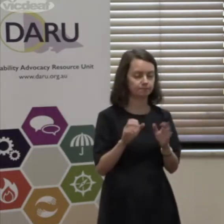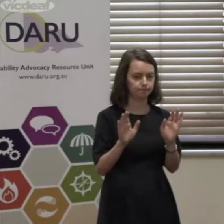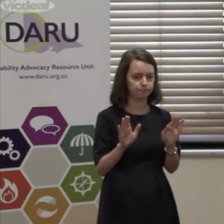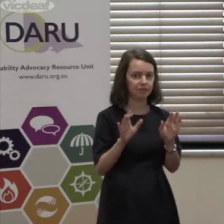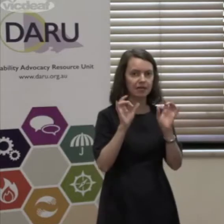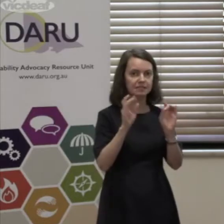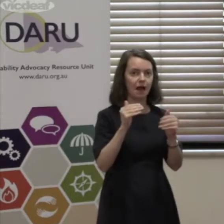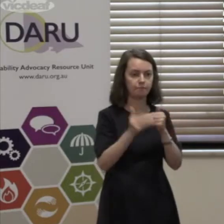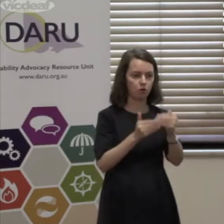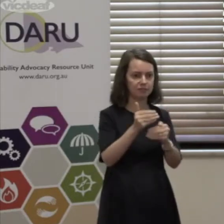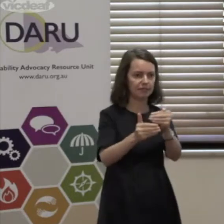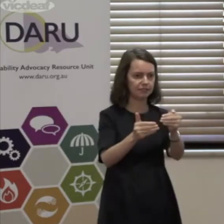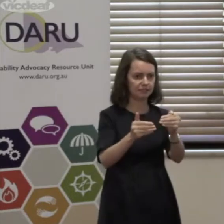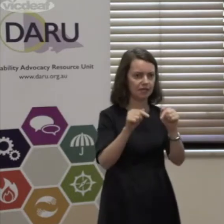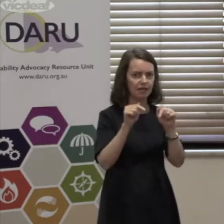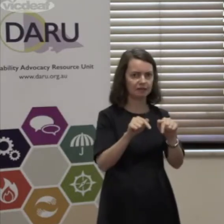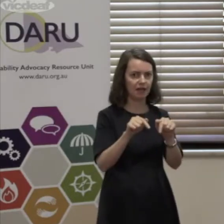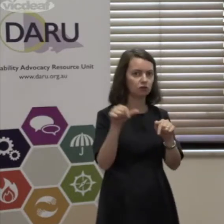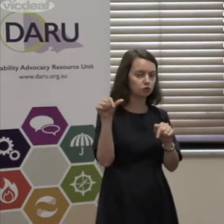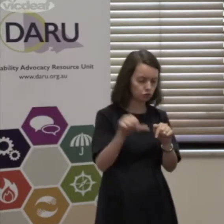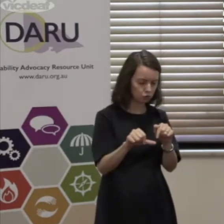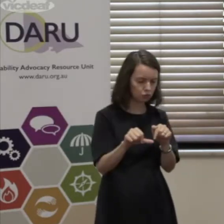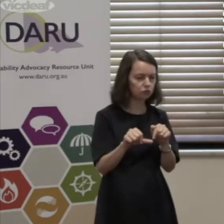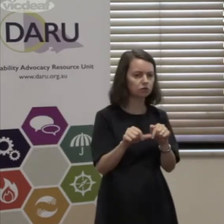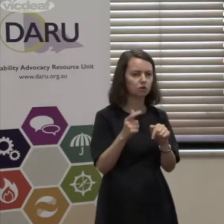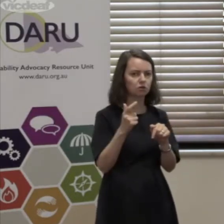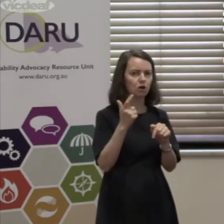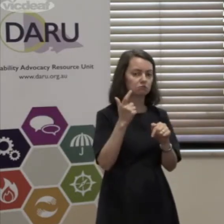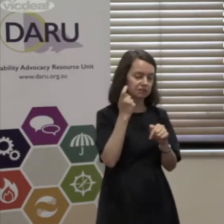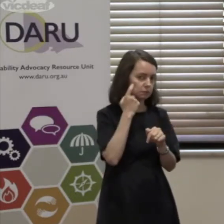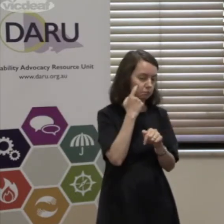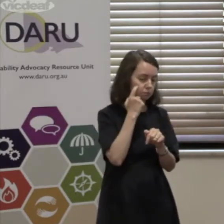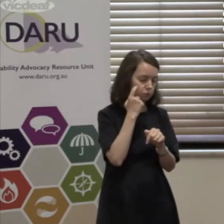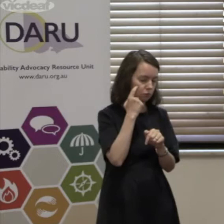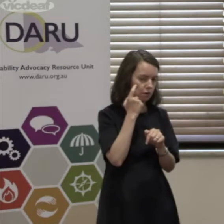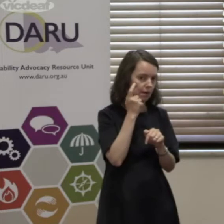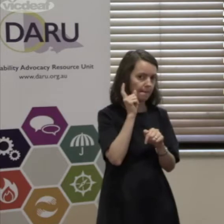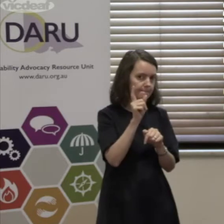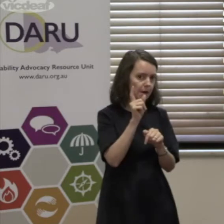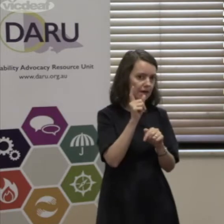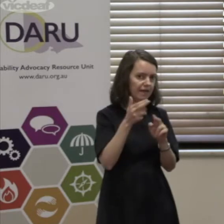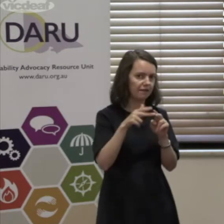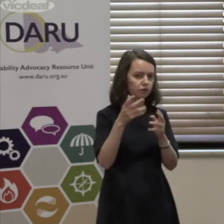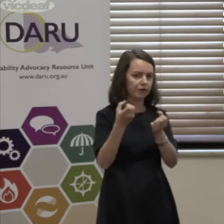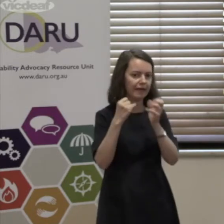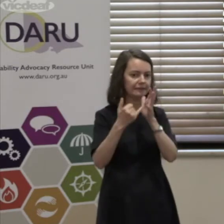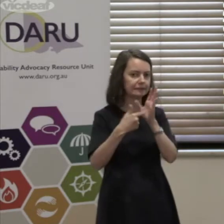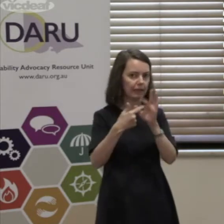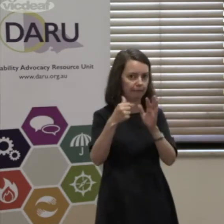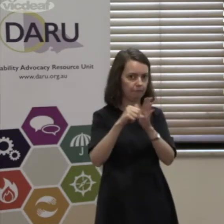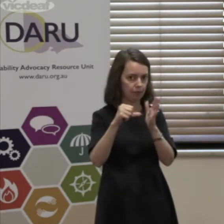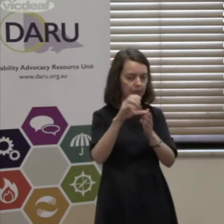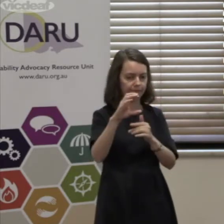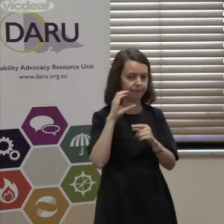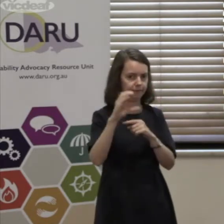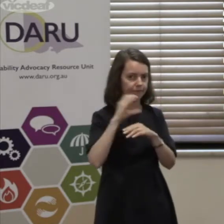the starting process is supposed to be reasonably simple, that if you have a state based package, and you're getting